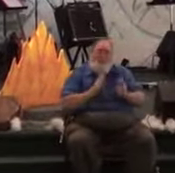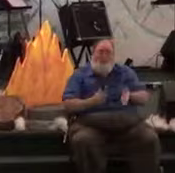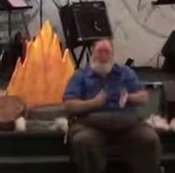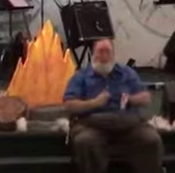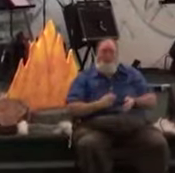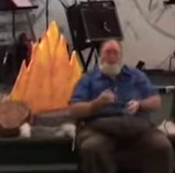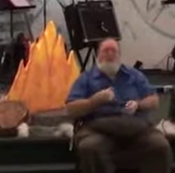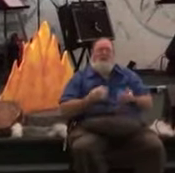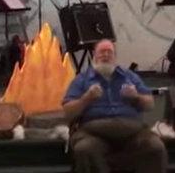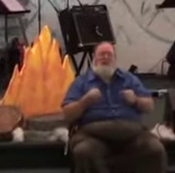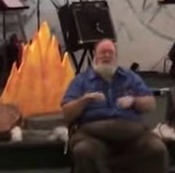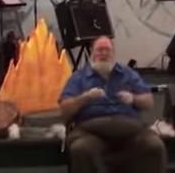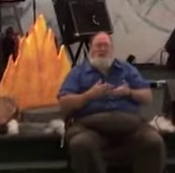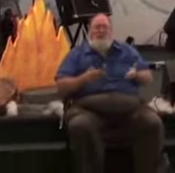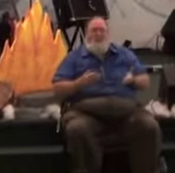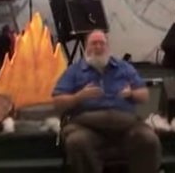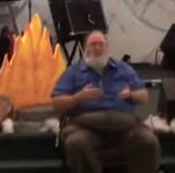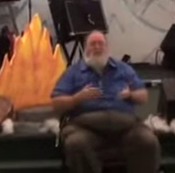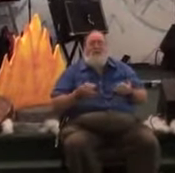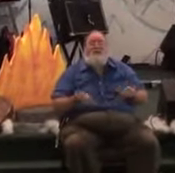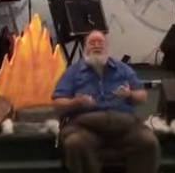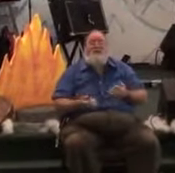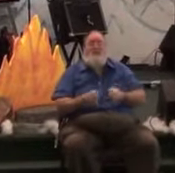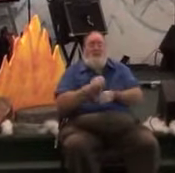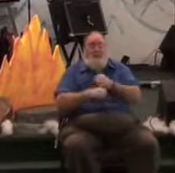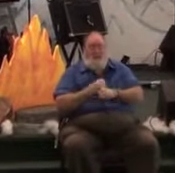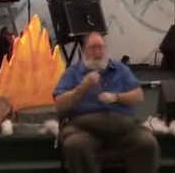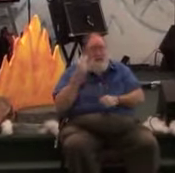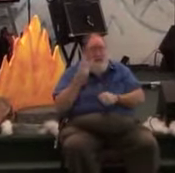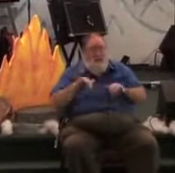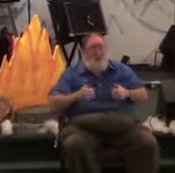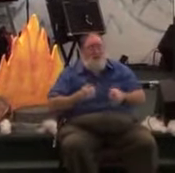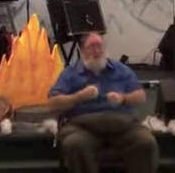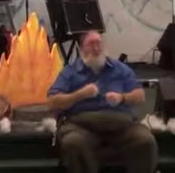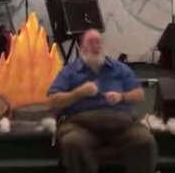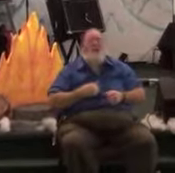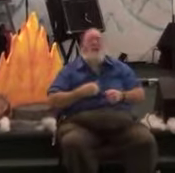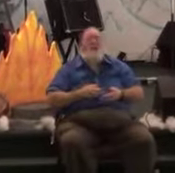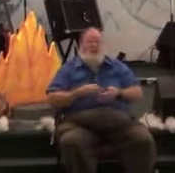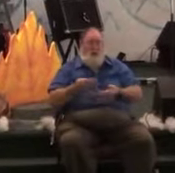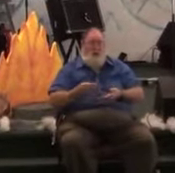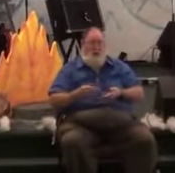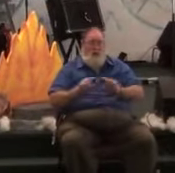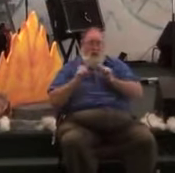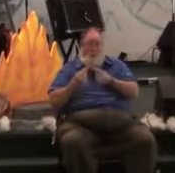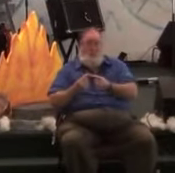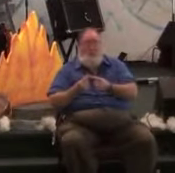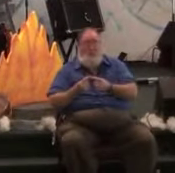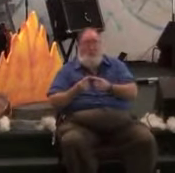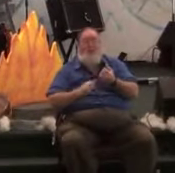try something this year, and we'll see how it works. We can buy blocks of tickets there,